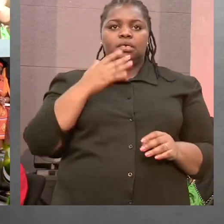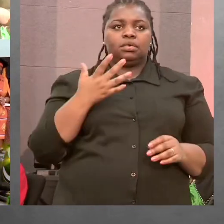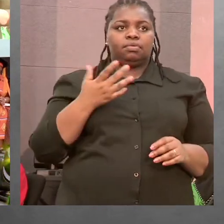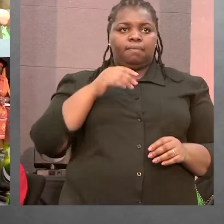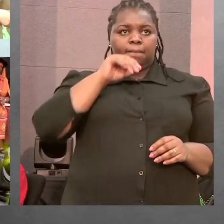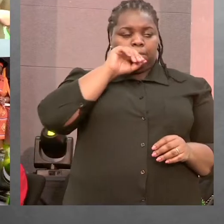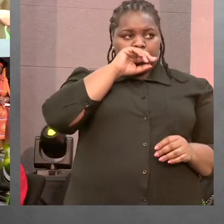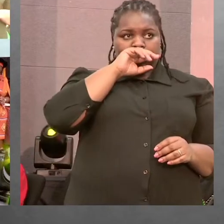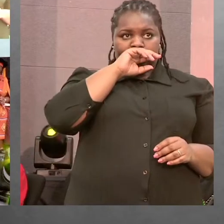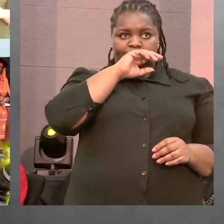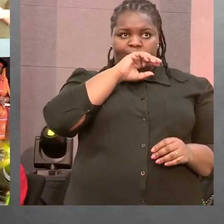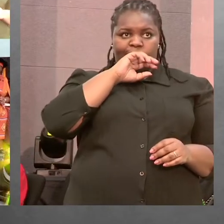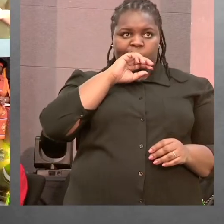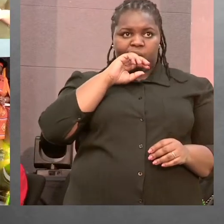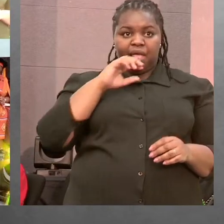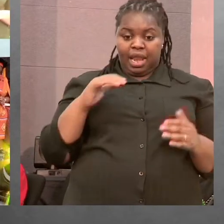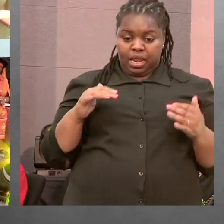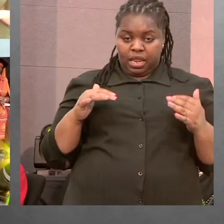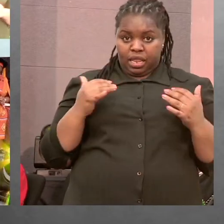Now,